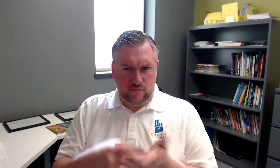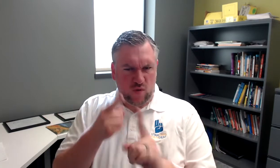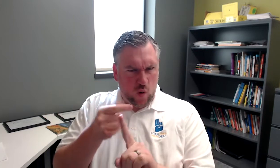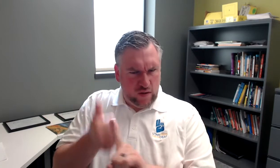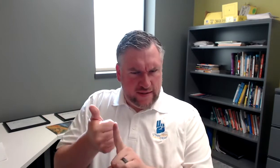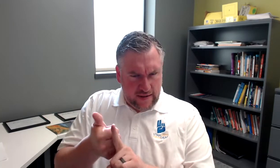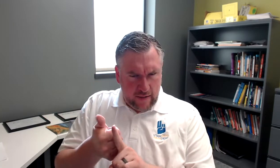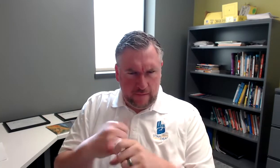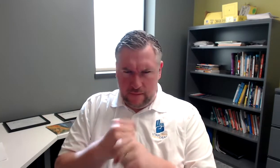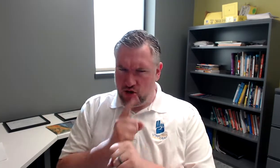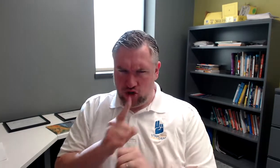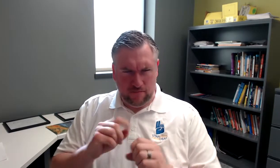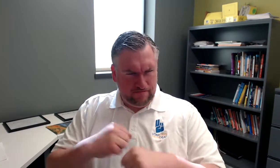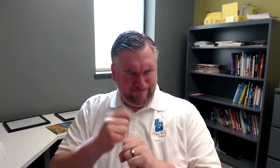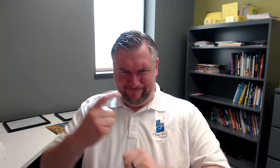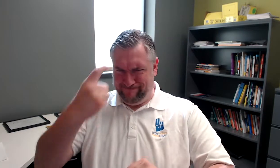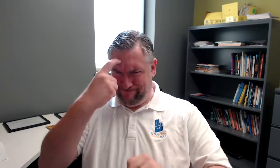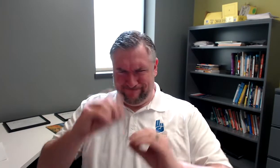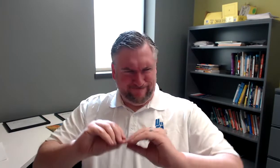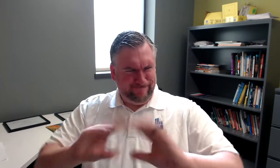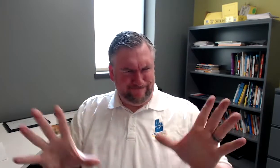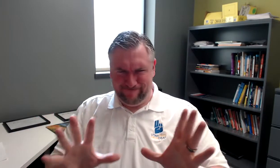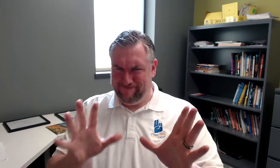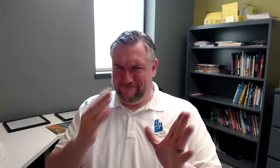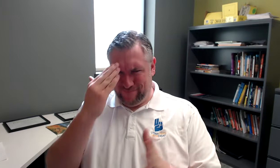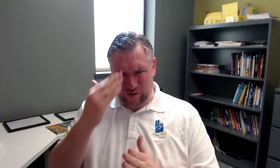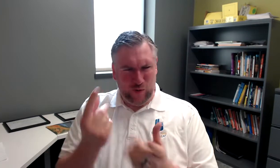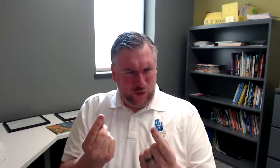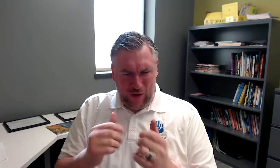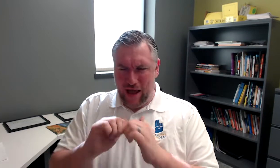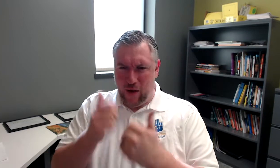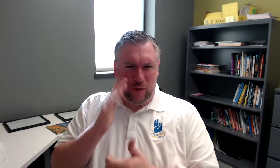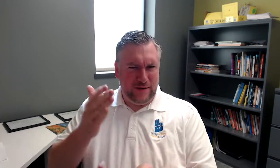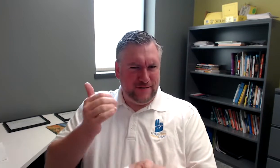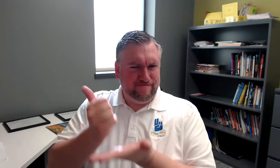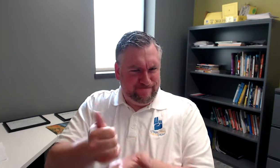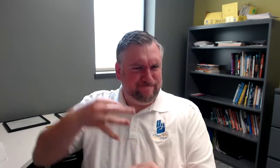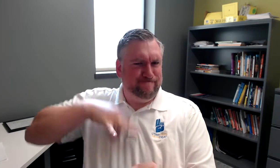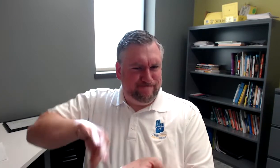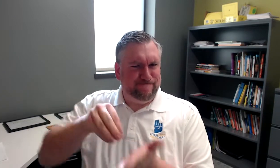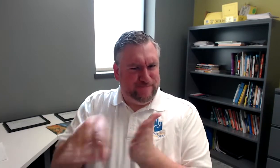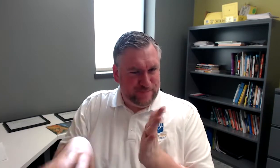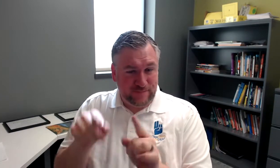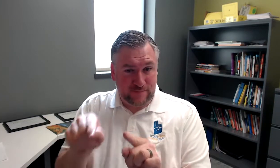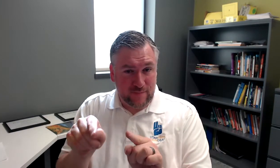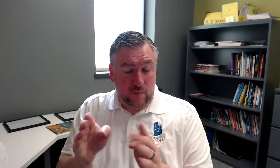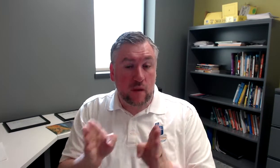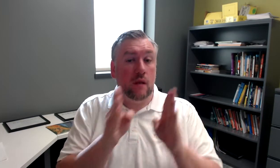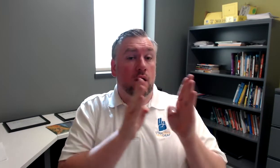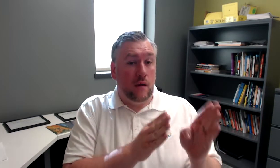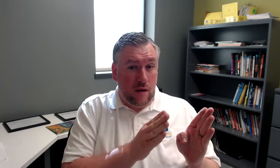So far we've been discussing the goal itself, how to make sure that it makes sense, that it's clear, we know what to do, and how it's going to help benefit the